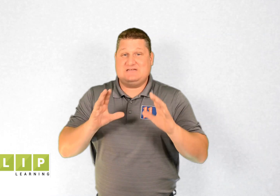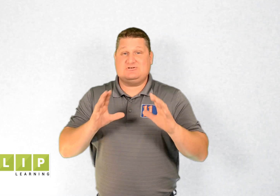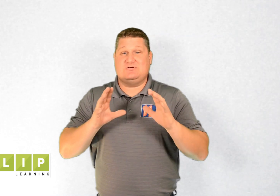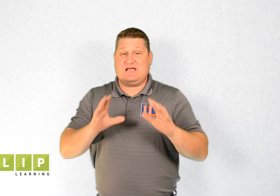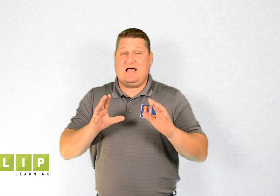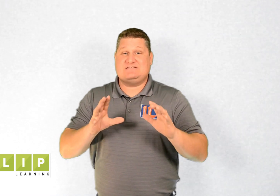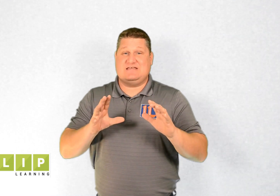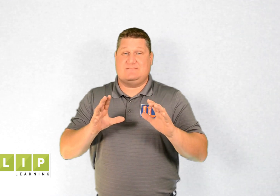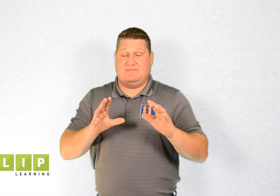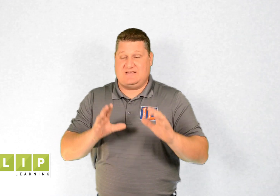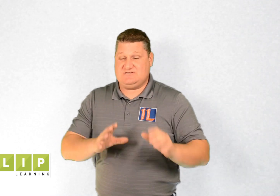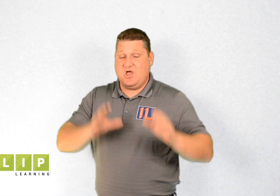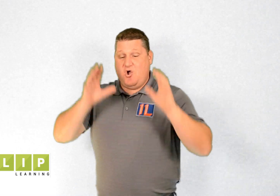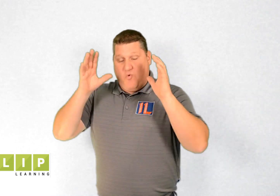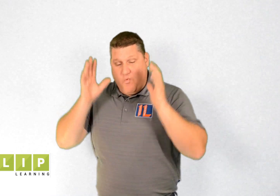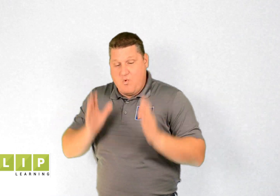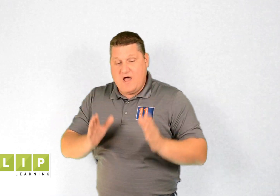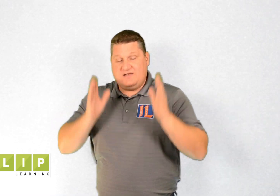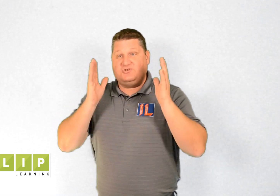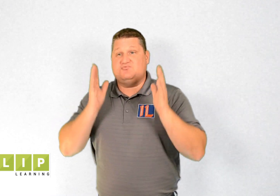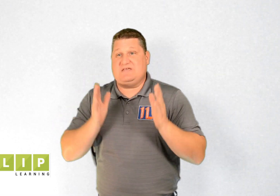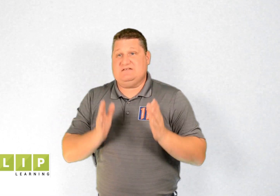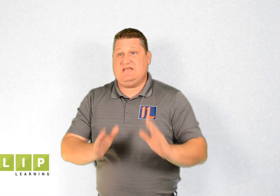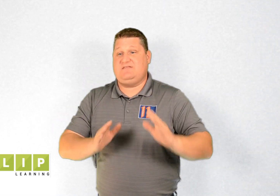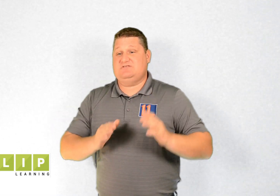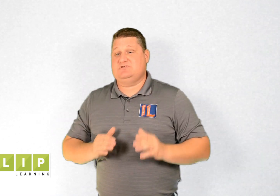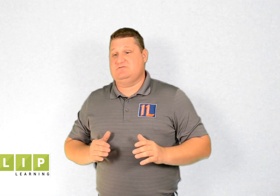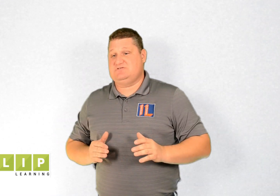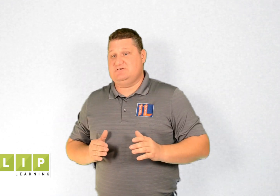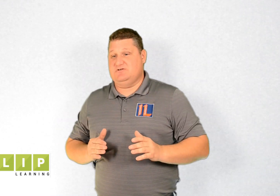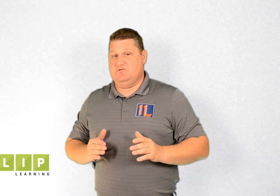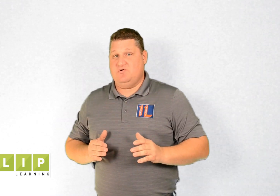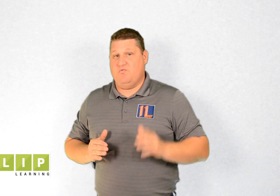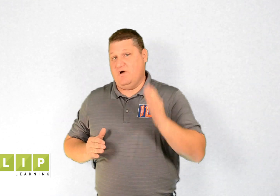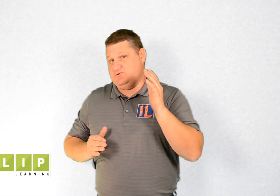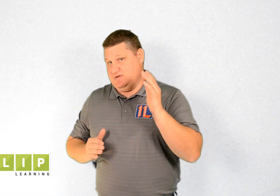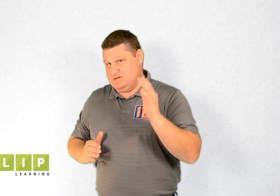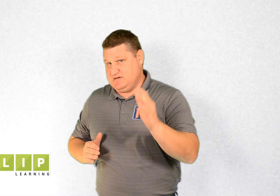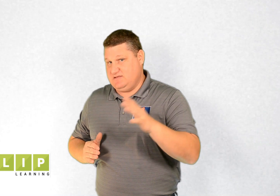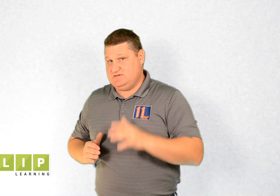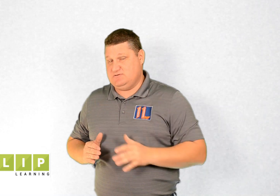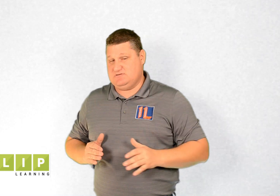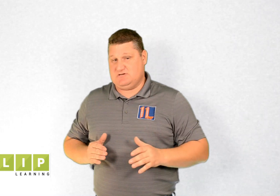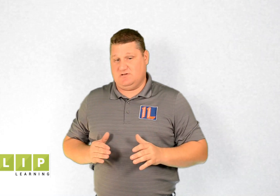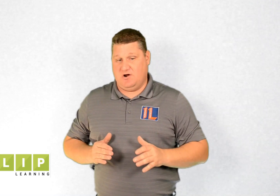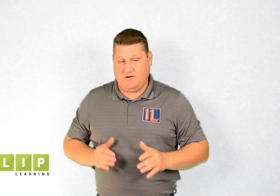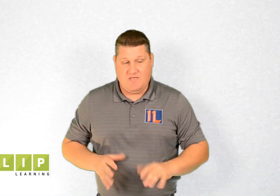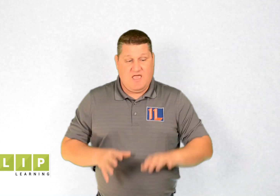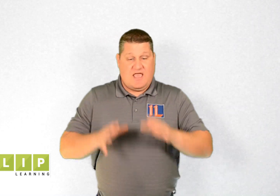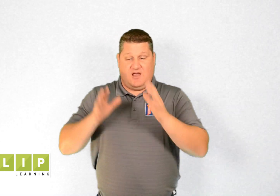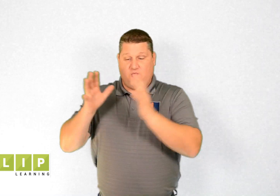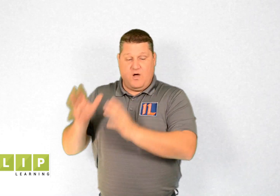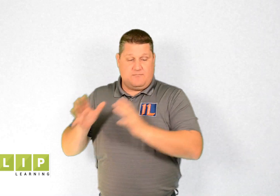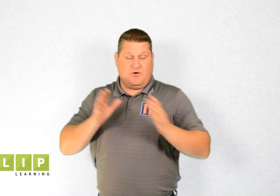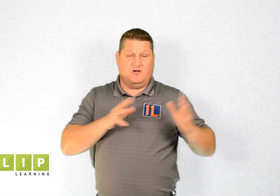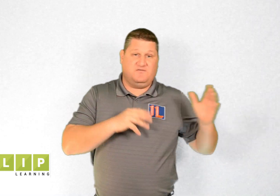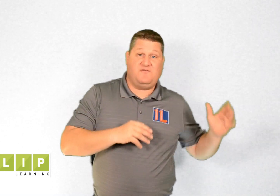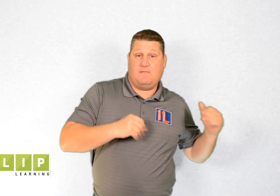Intentional content means, what do we intend the students to do? What do we intend the students to learn? And what parts fit